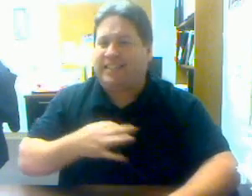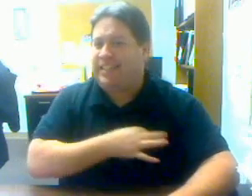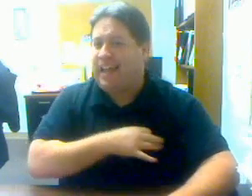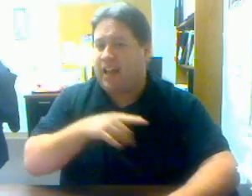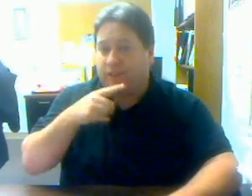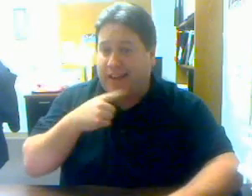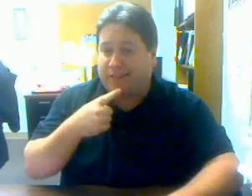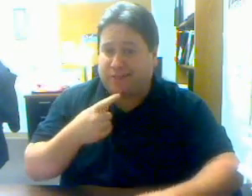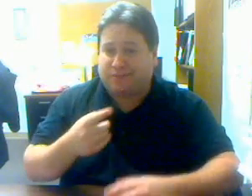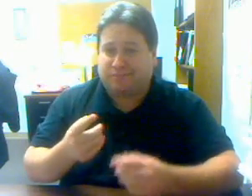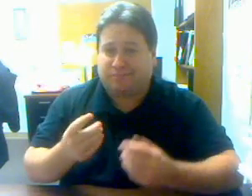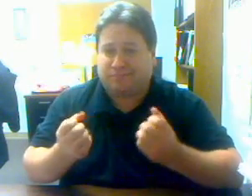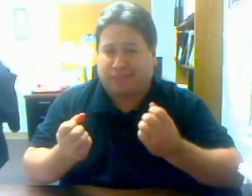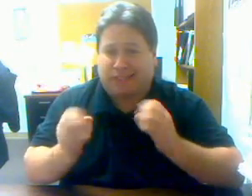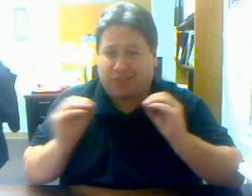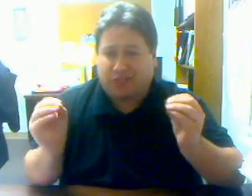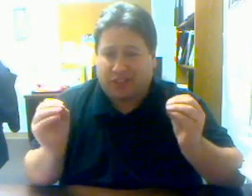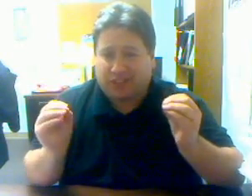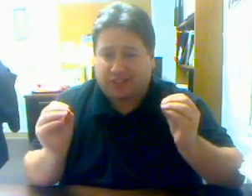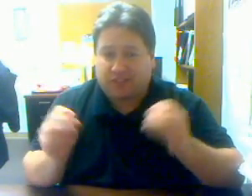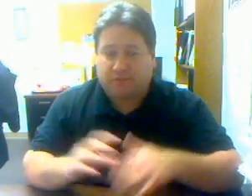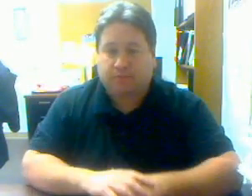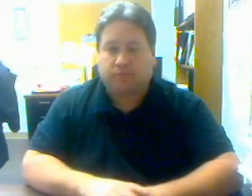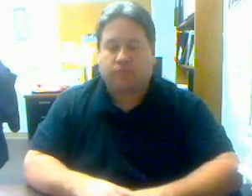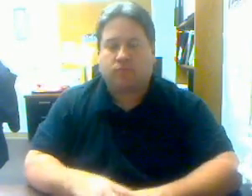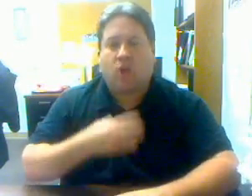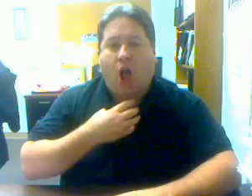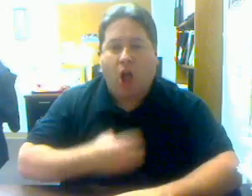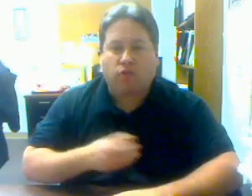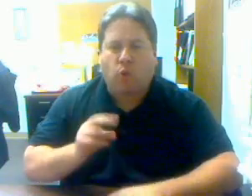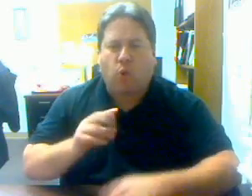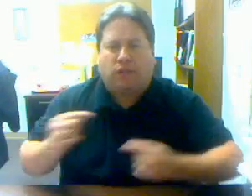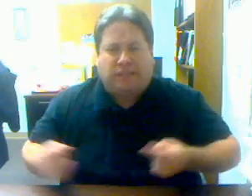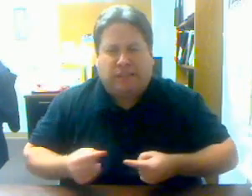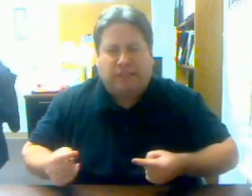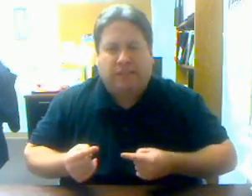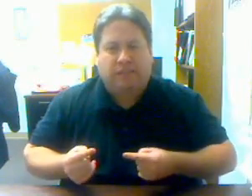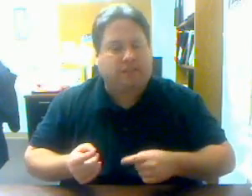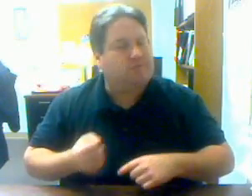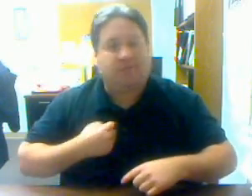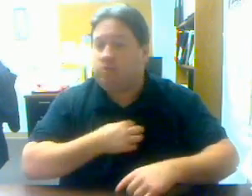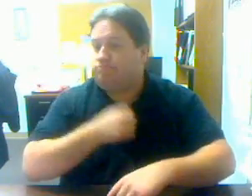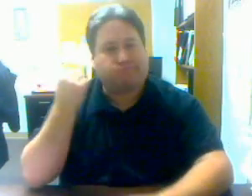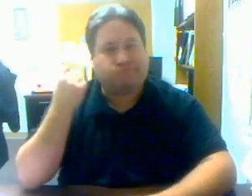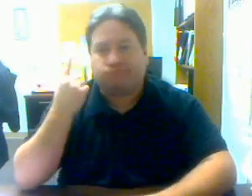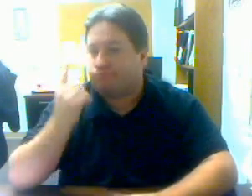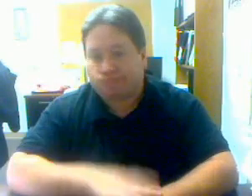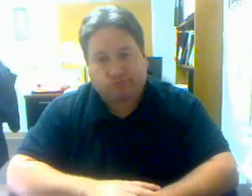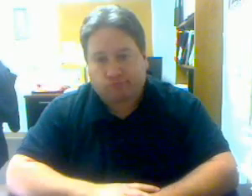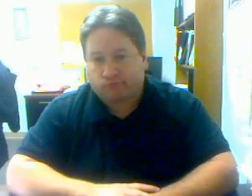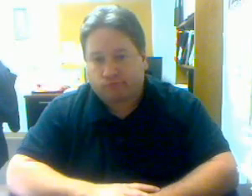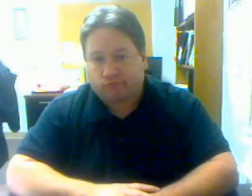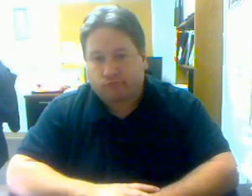something simple as I'm hungry or I'm tummy ache. If the staff don't understand them, you can see inappropriate behaviors